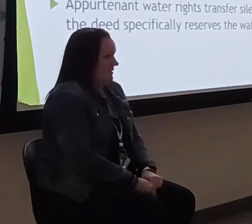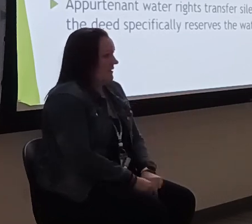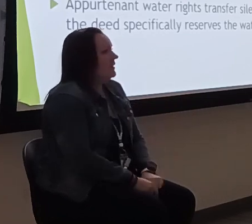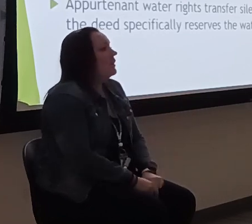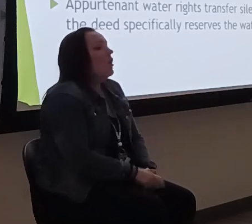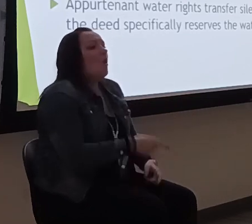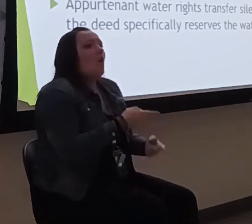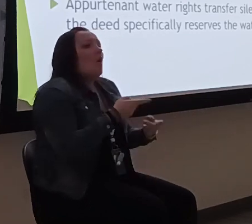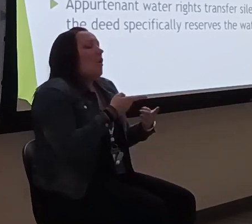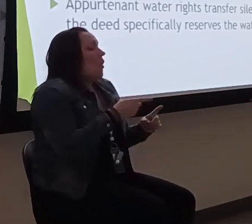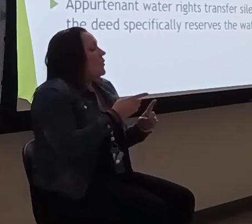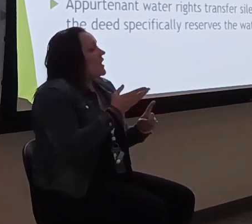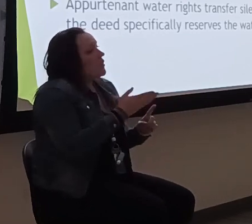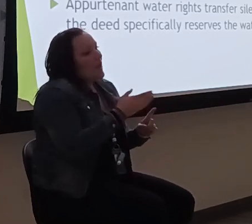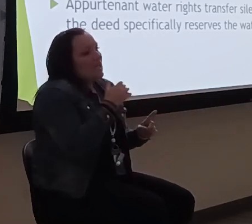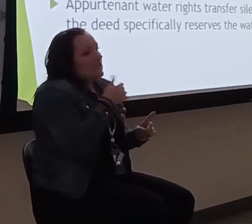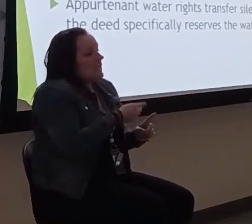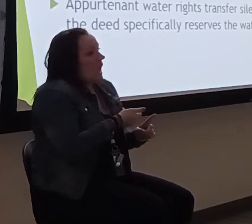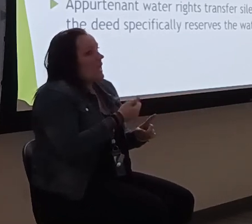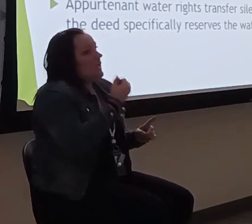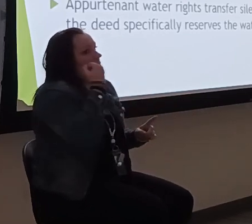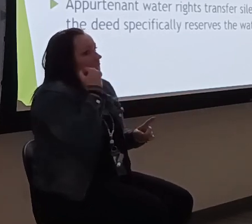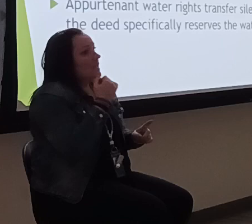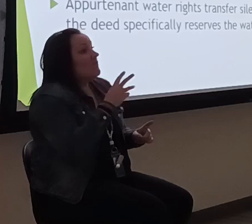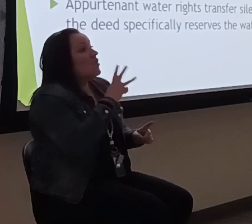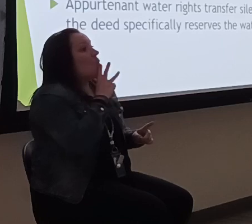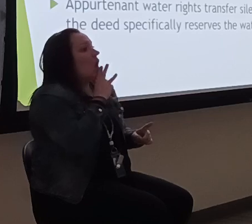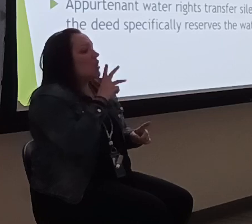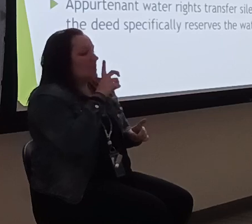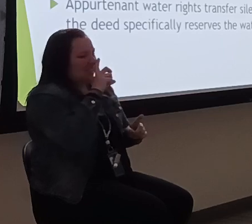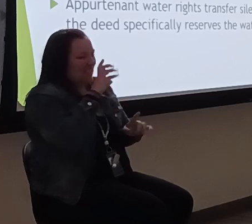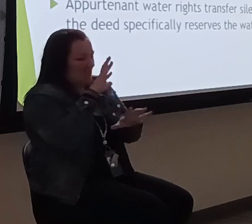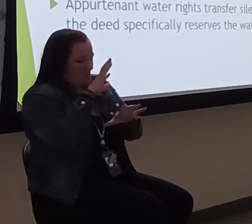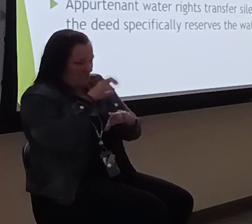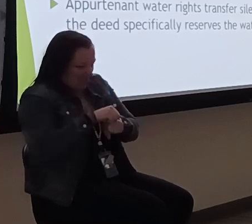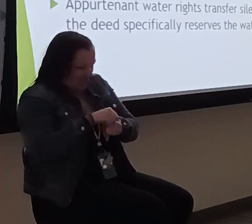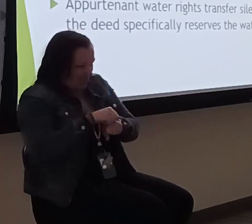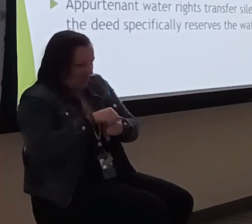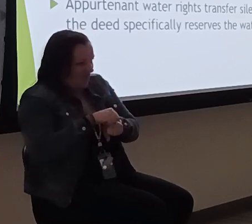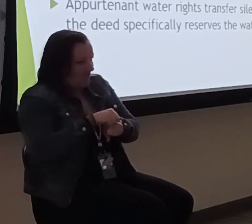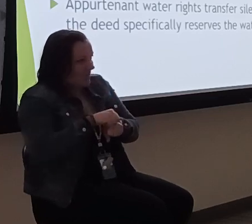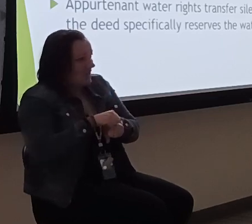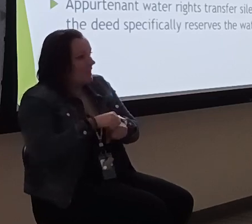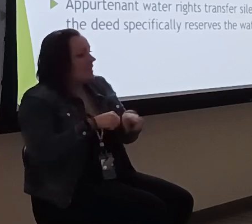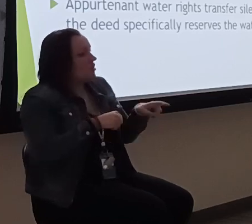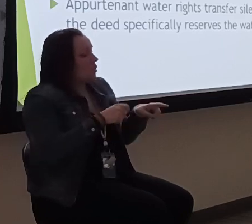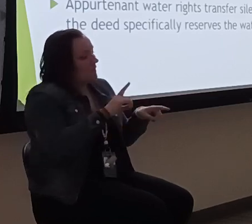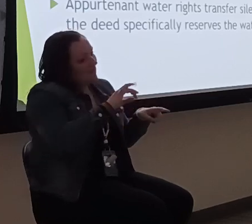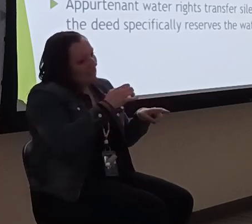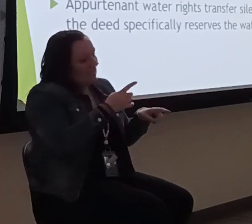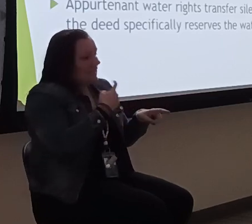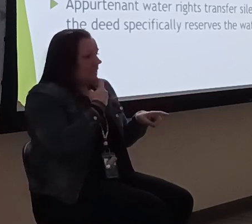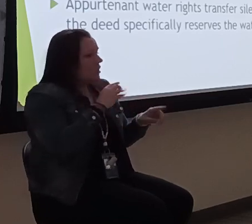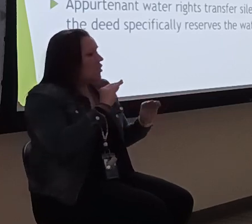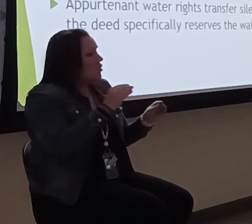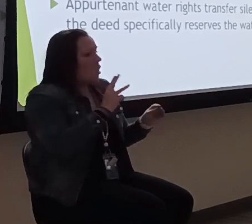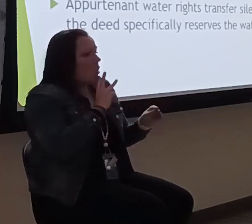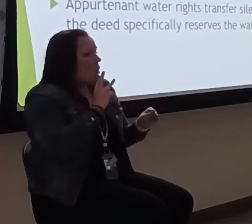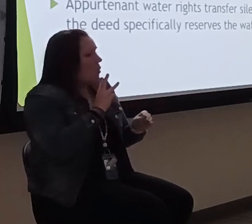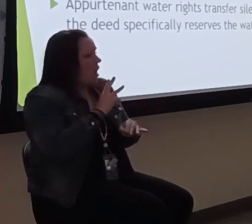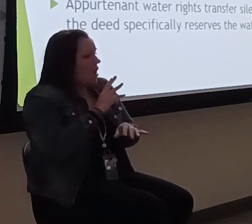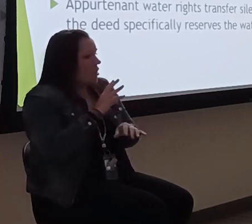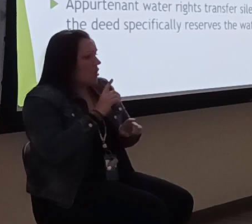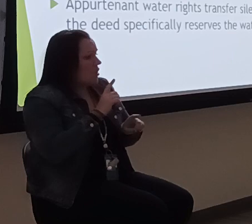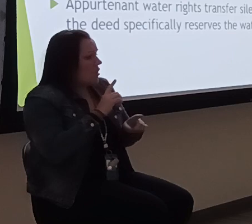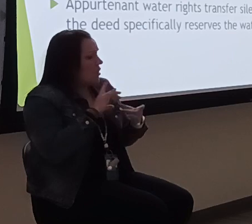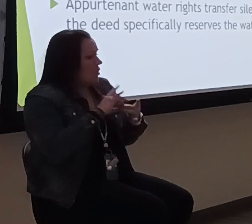not appurtenant is if the water is reserved. The deed says no water goes, water right number is reserved, no